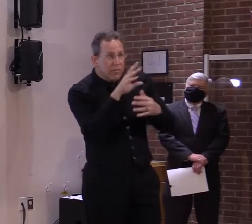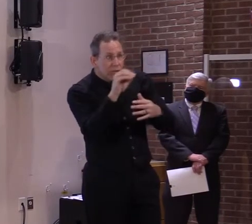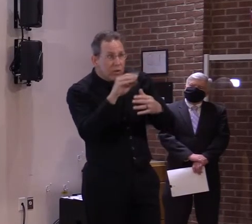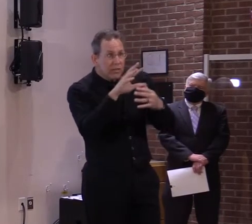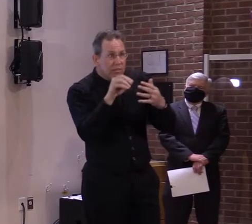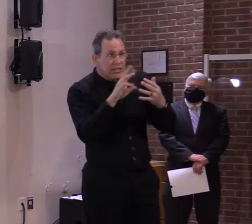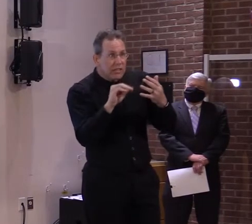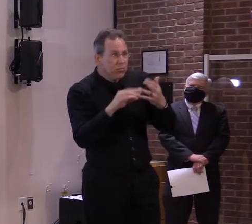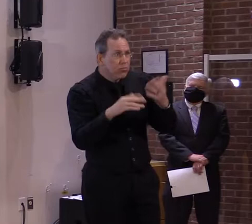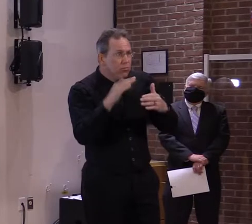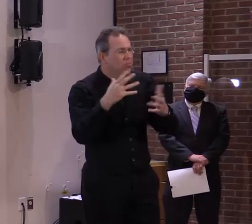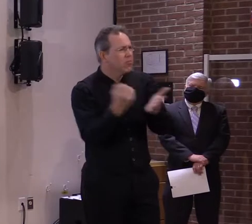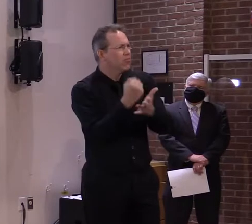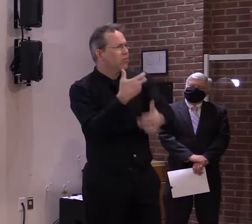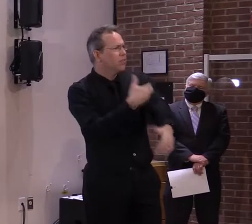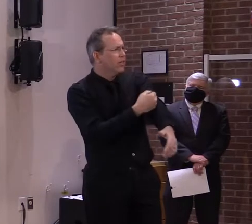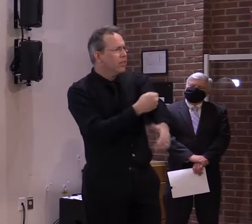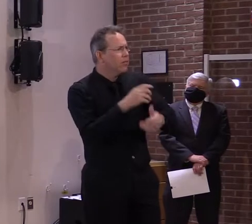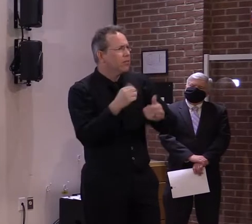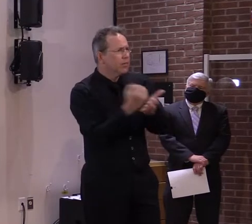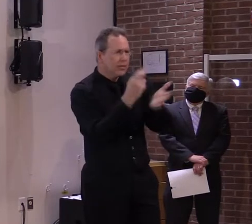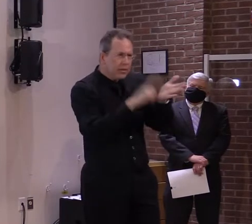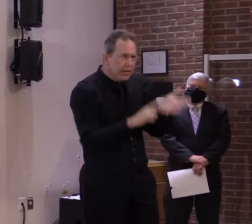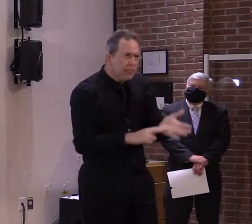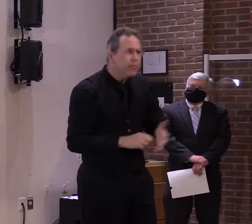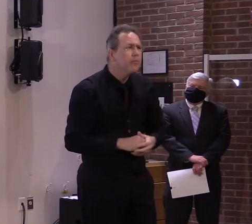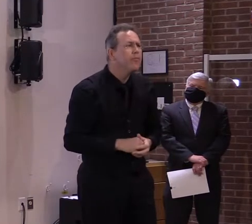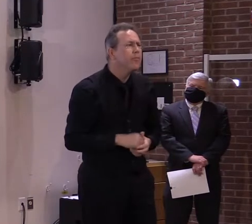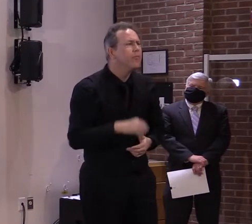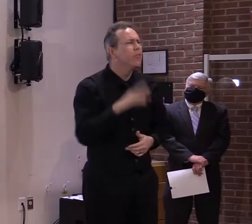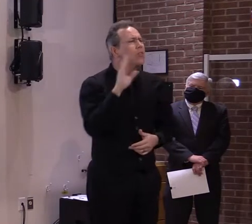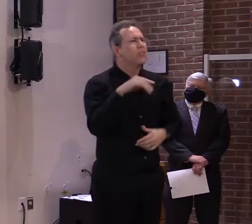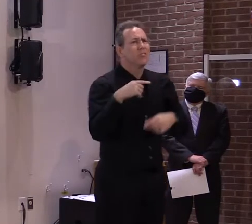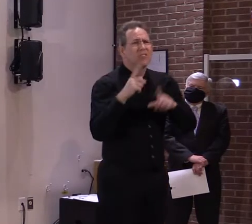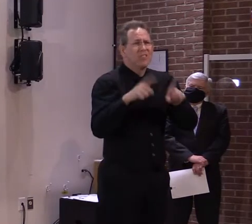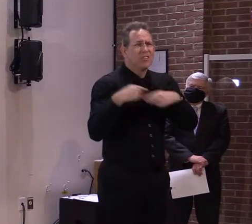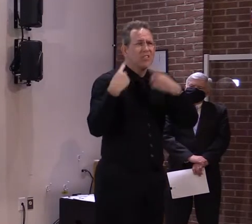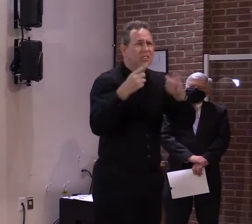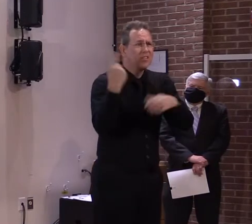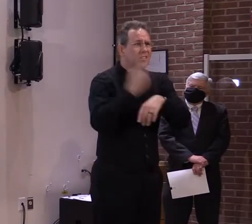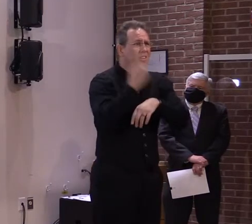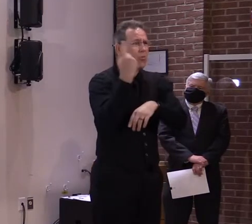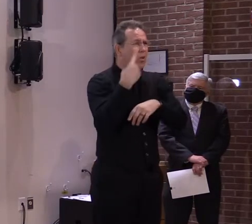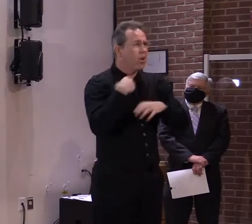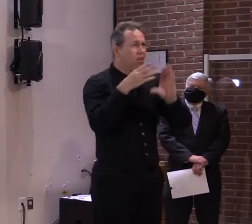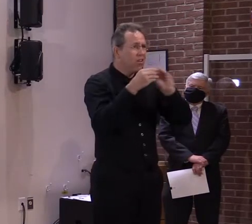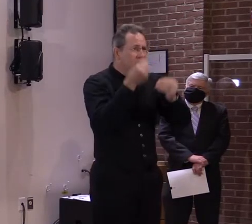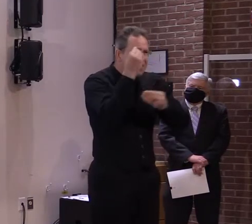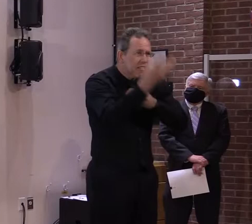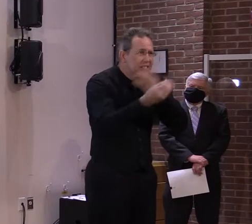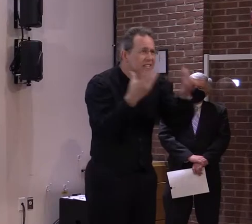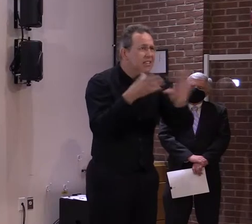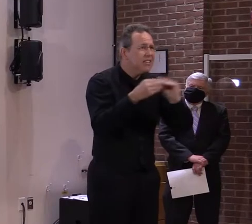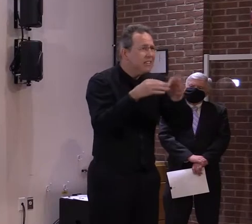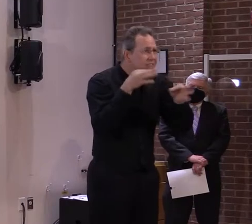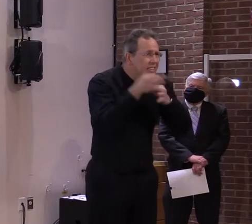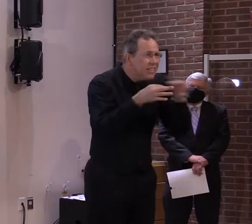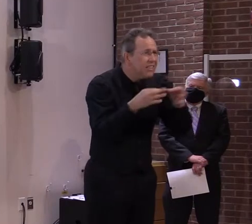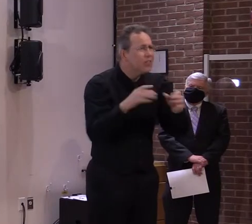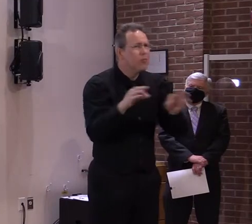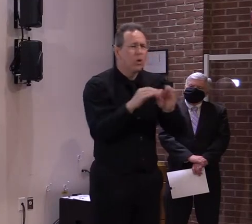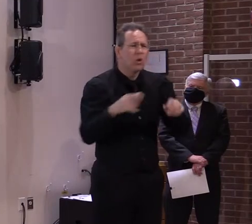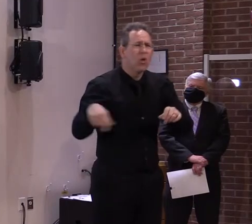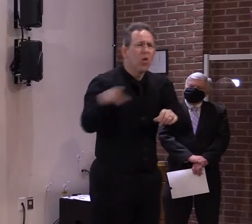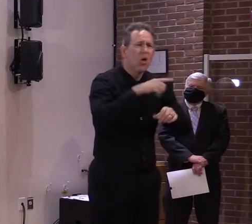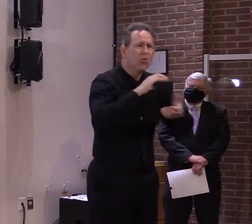since day one, we will get through this, but we must do it together. Now, I'm going